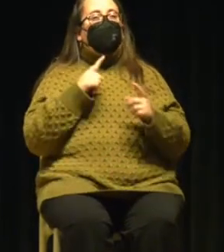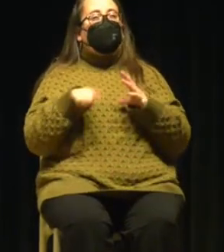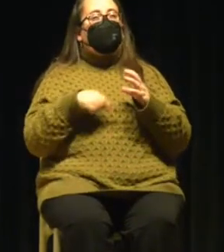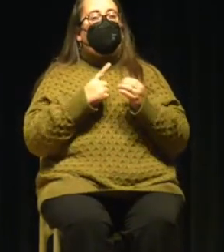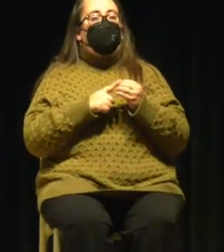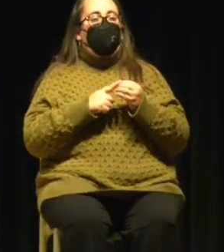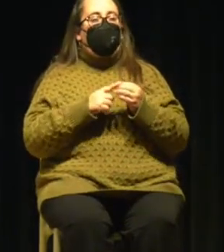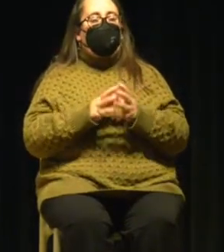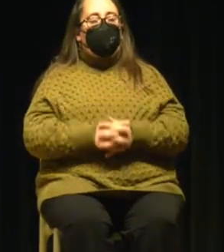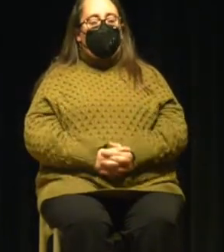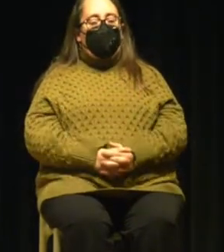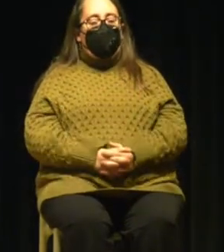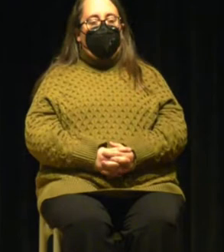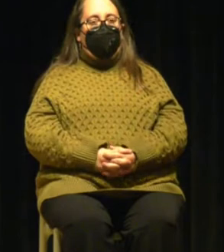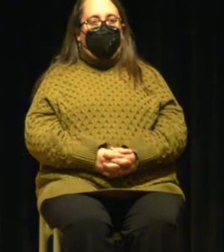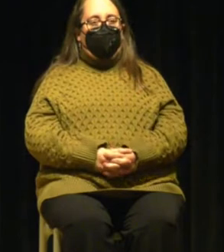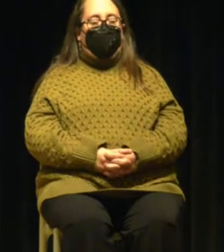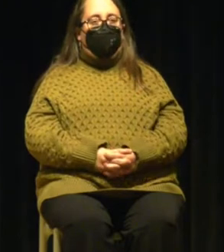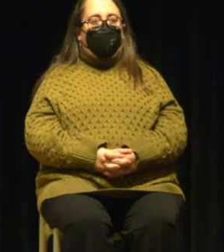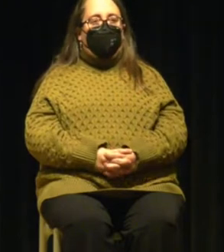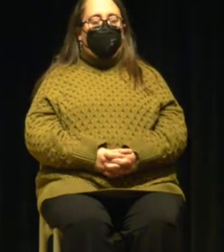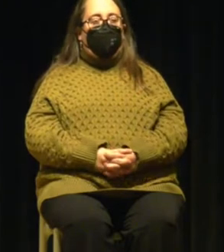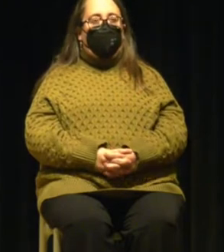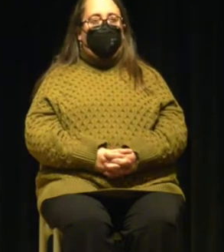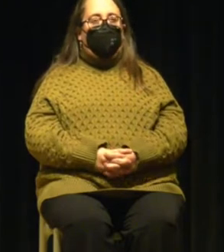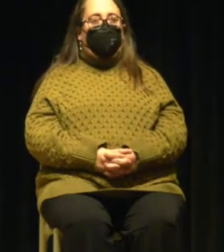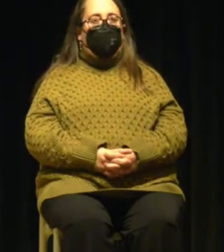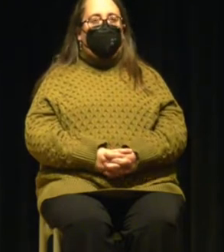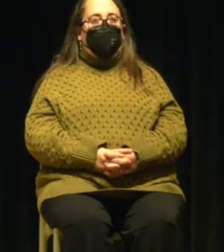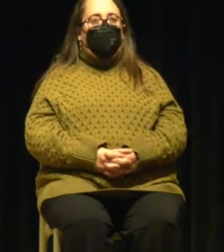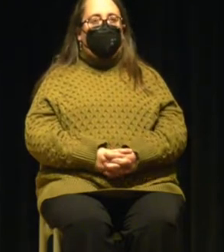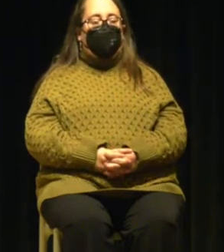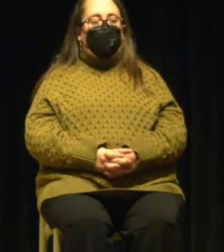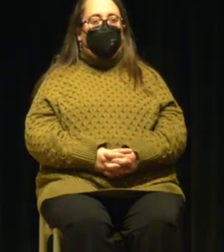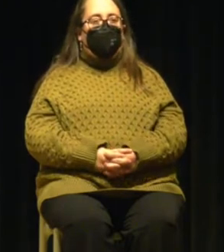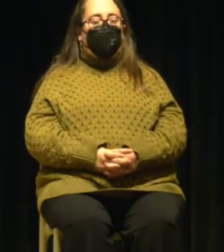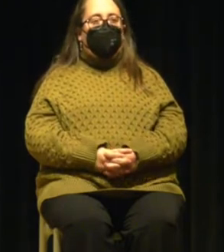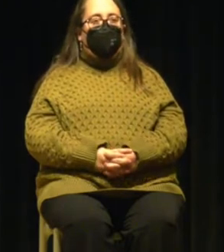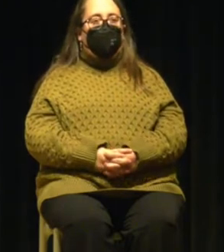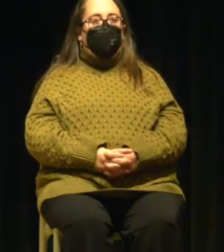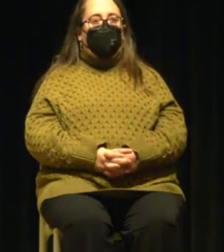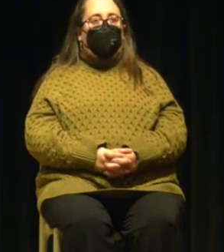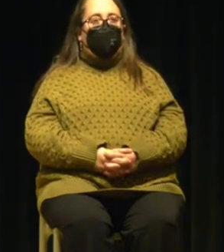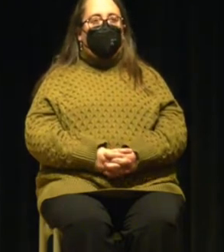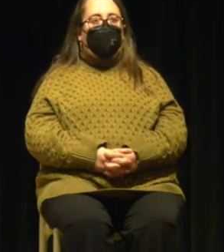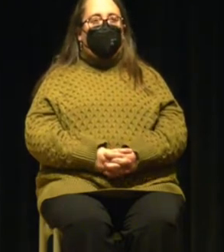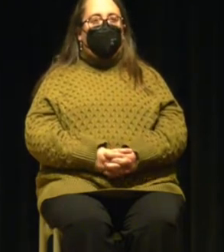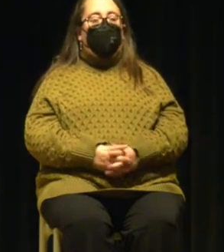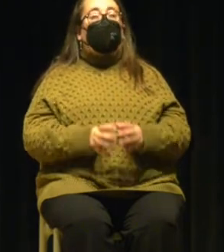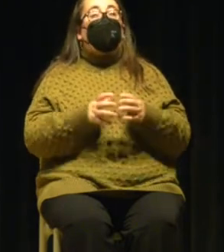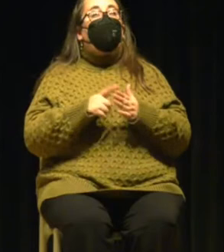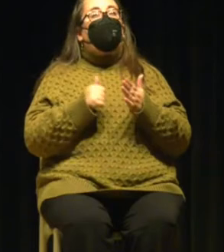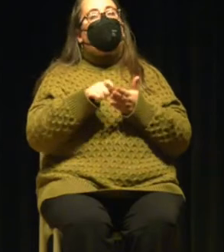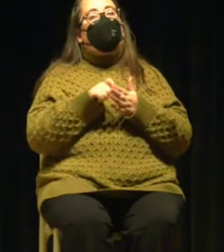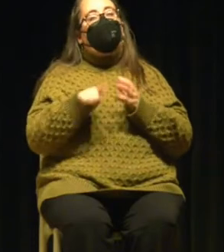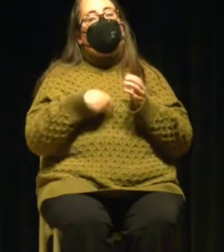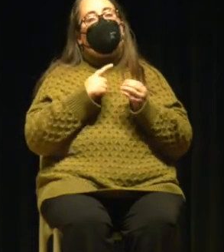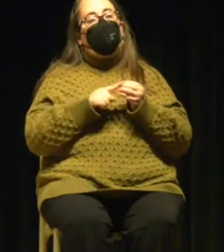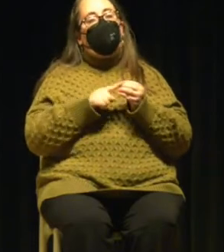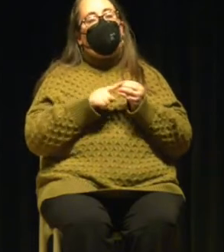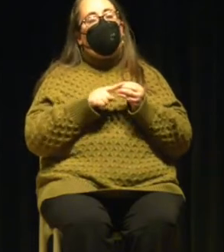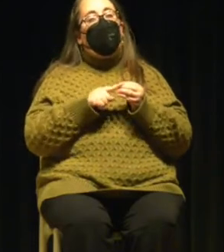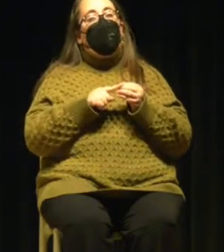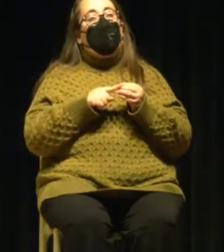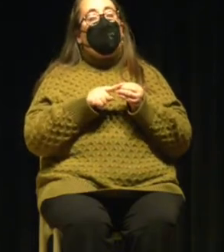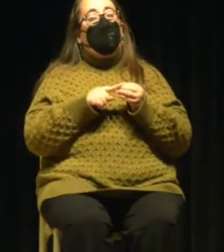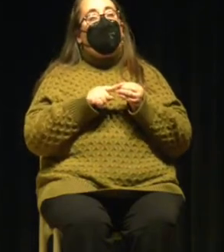the kind of ways that, you know, so much of what you write about in your time in Pakistan